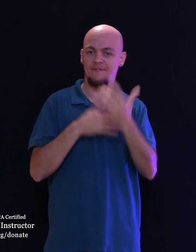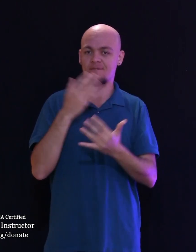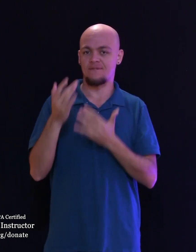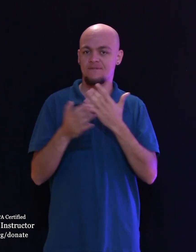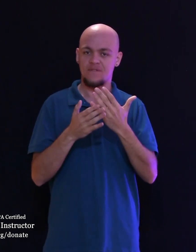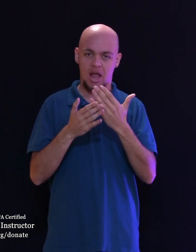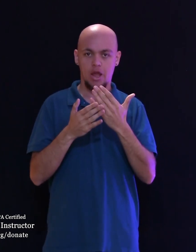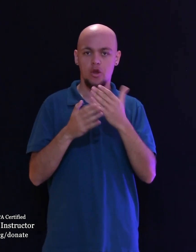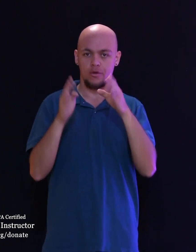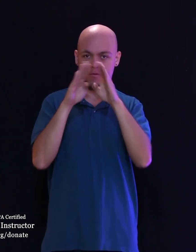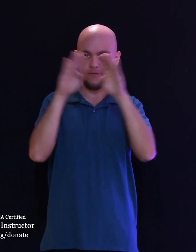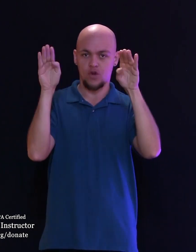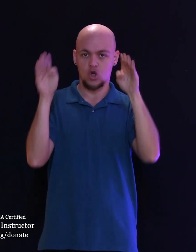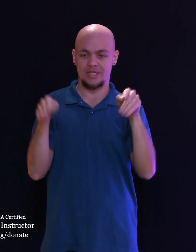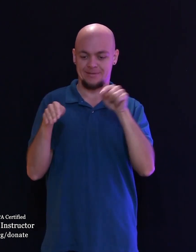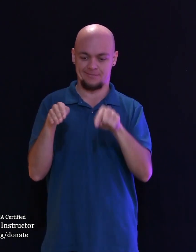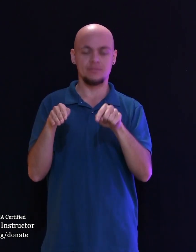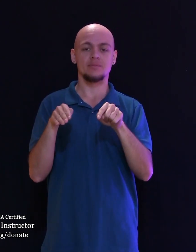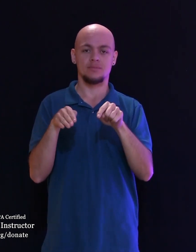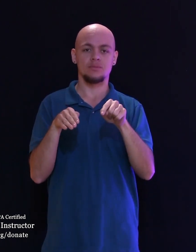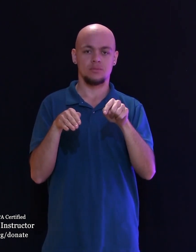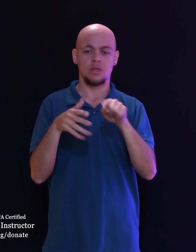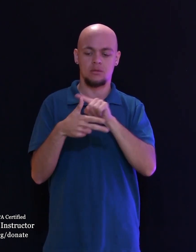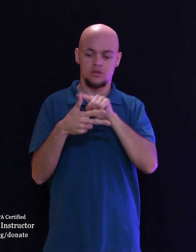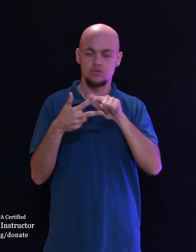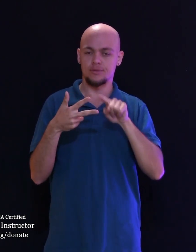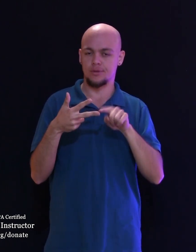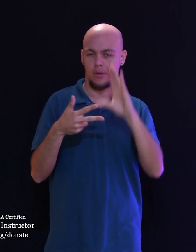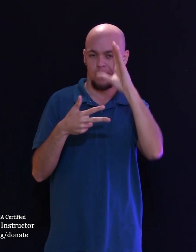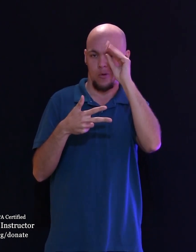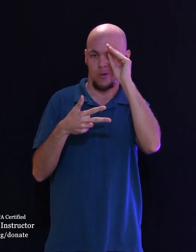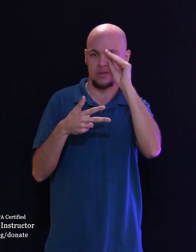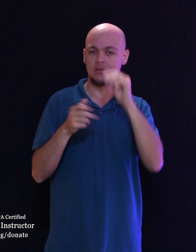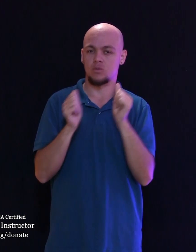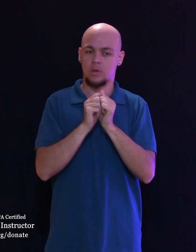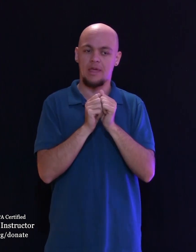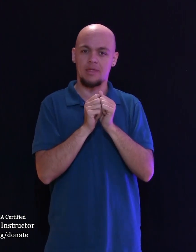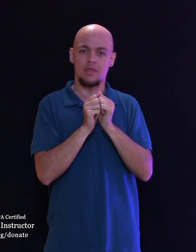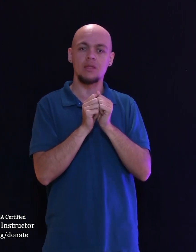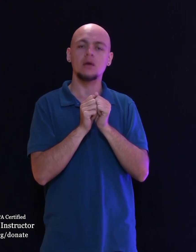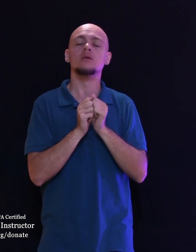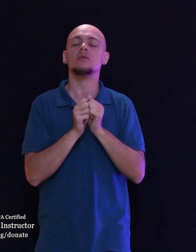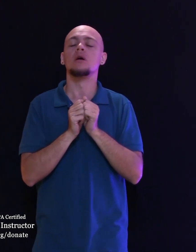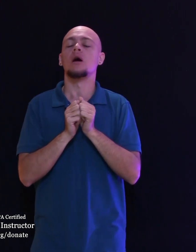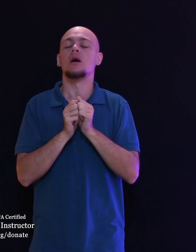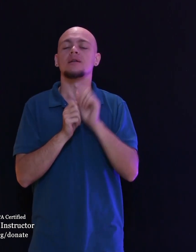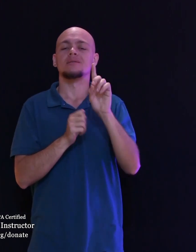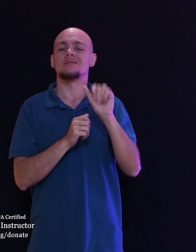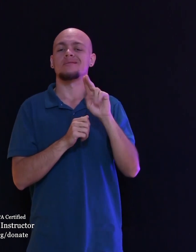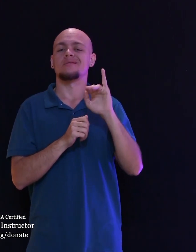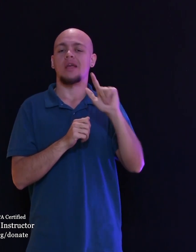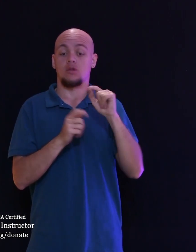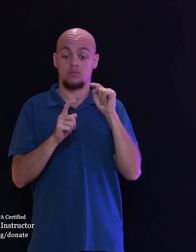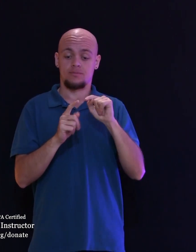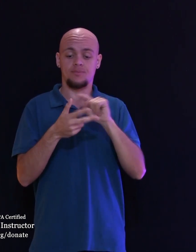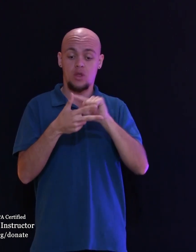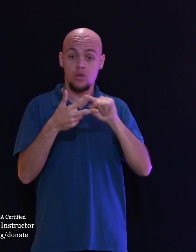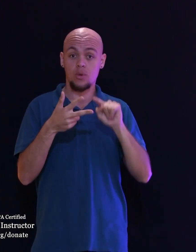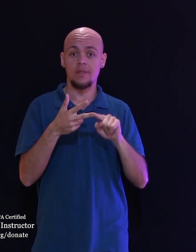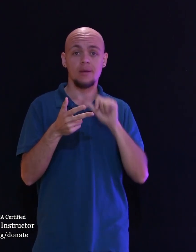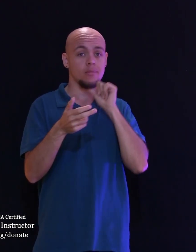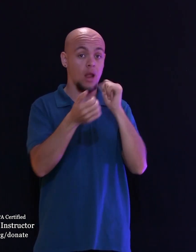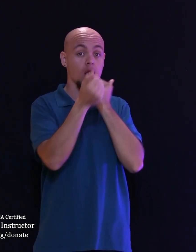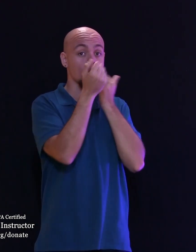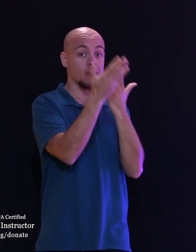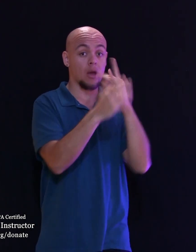disobey? When did they disobey? When they told they could not exercise their religion. When they were told